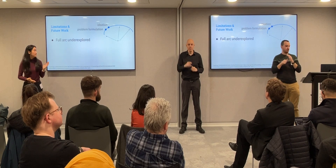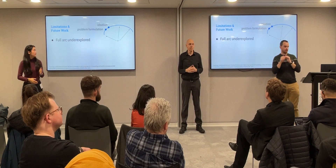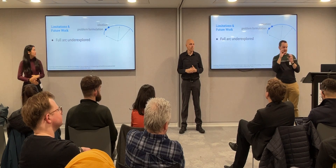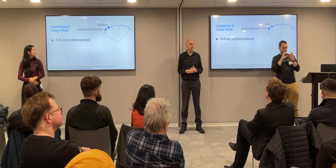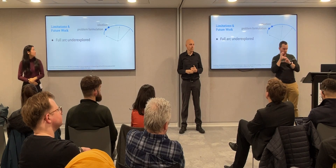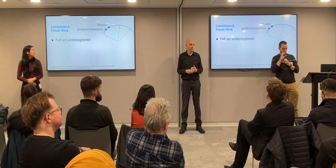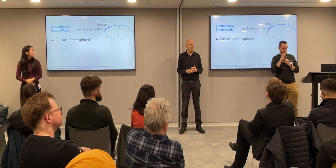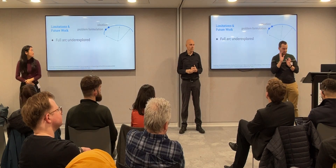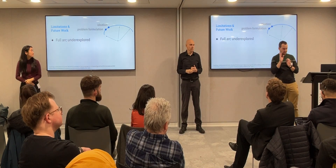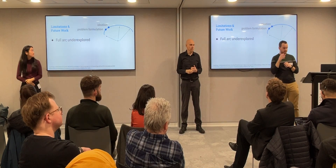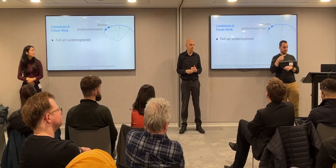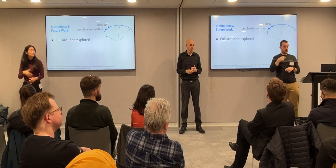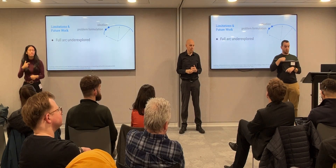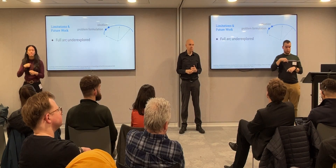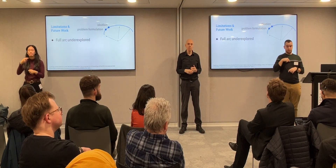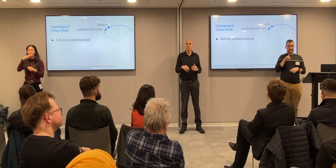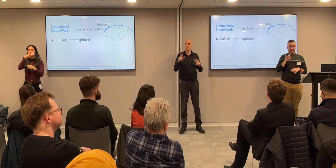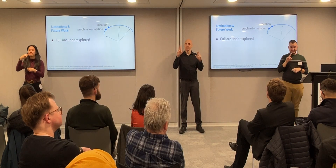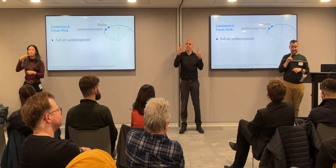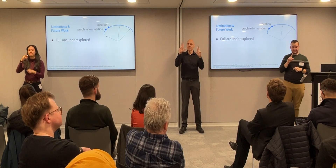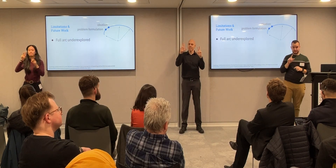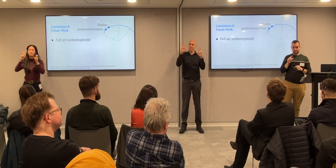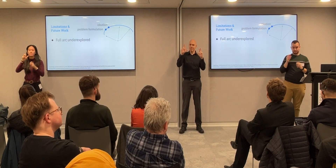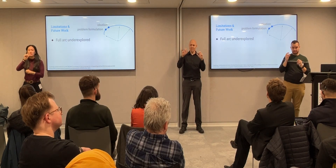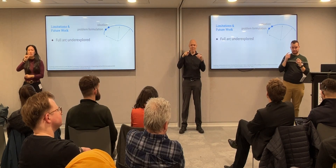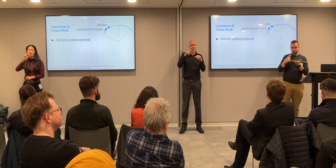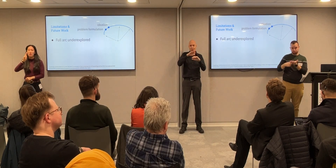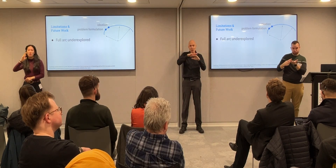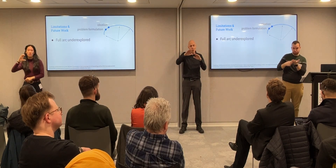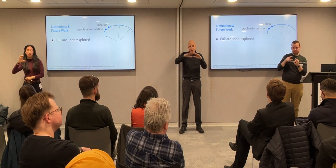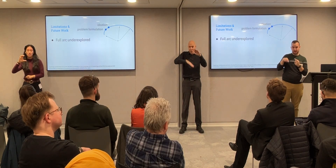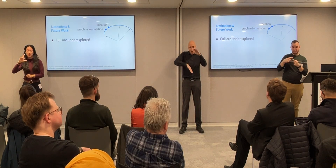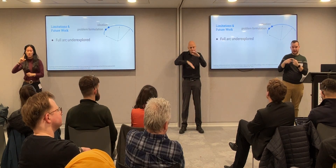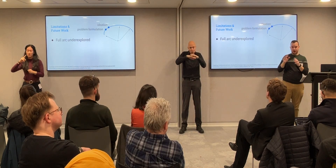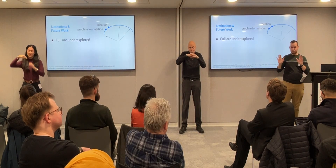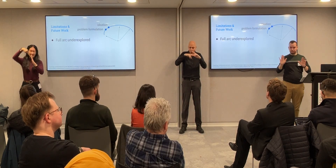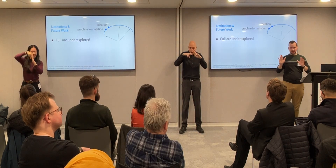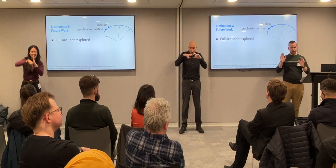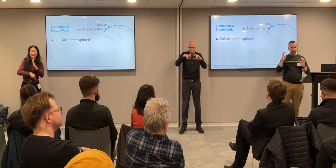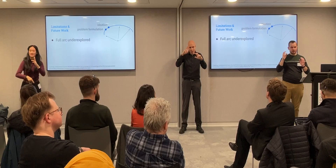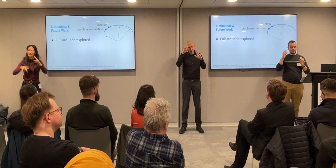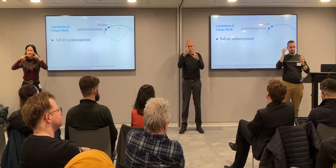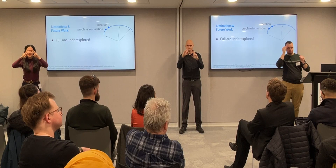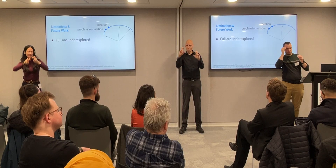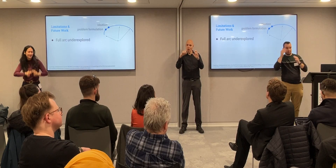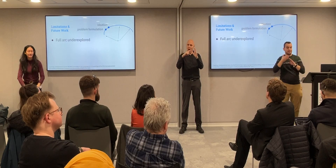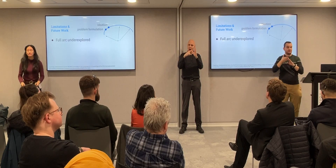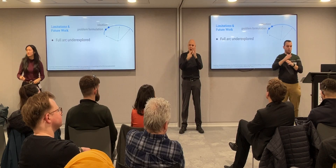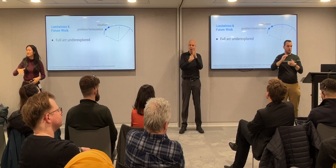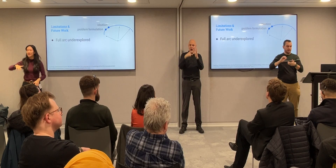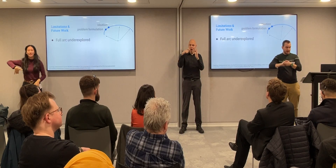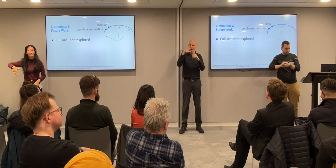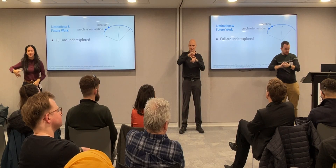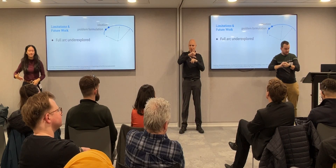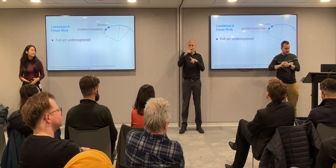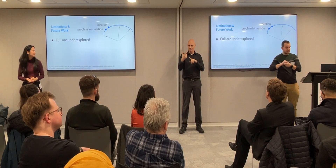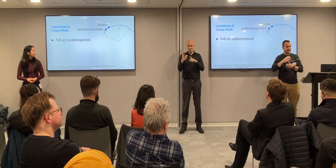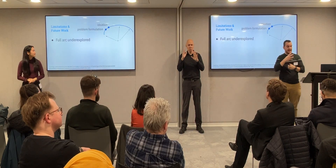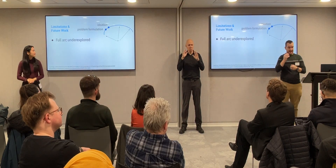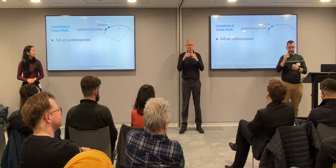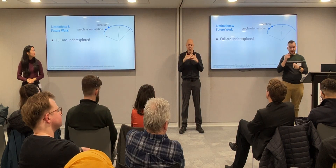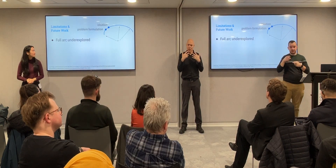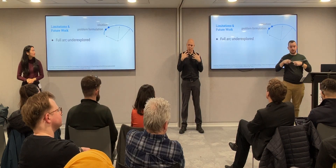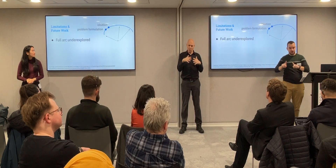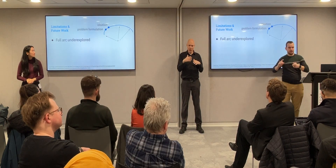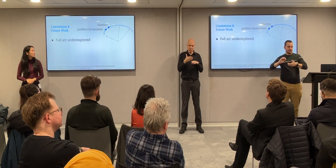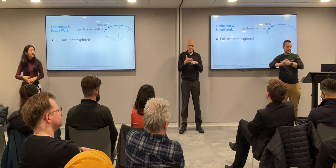I'm going to refer to this as the arc. It's not fully explored. We discussed things about the thought process